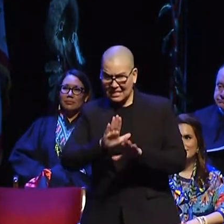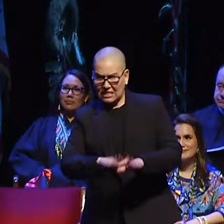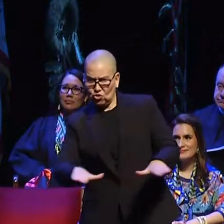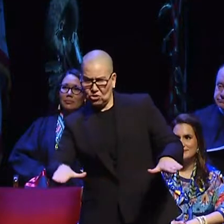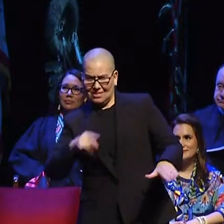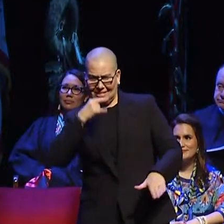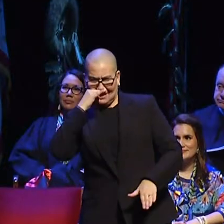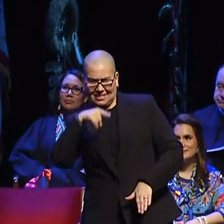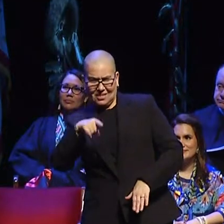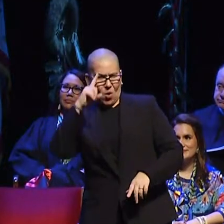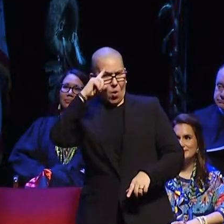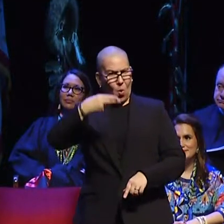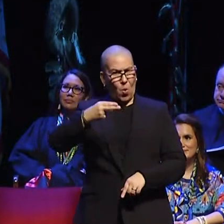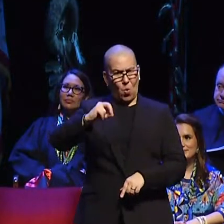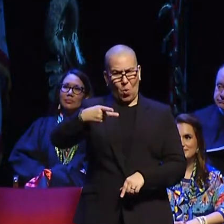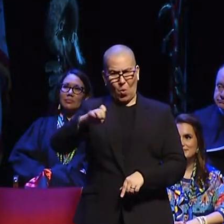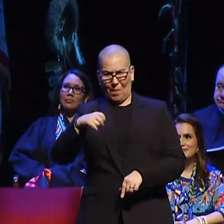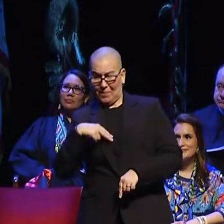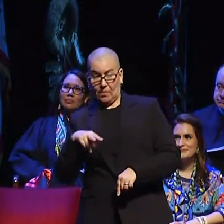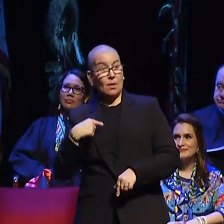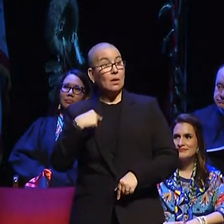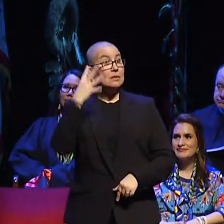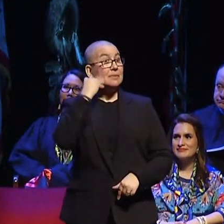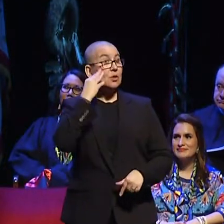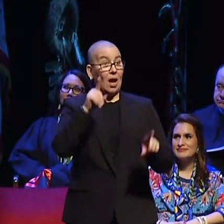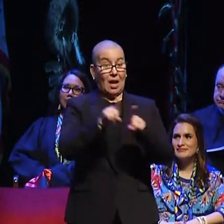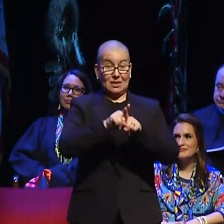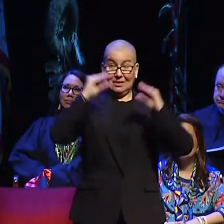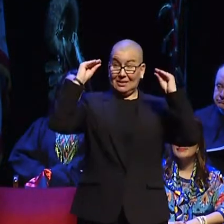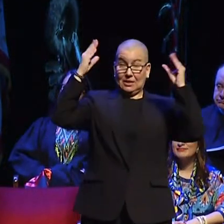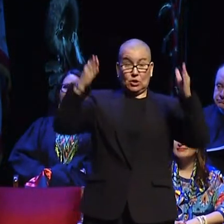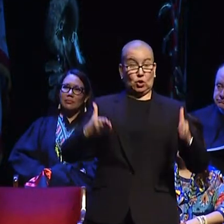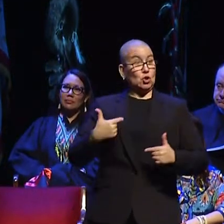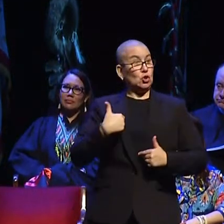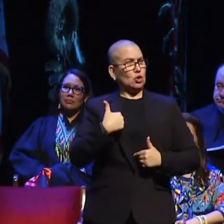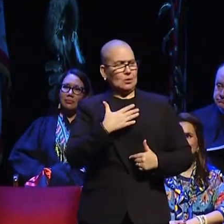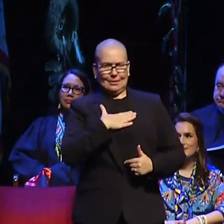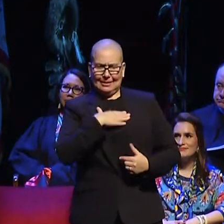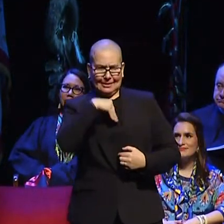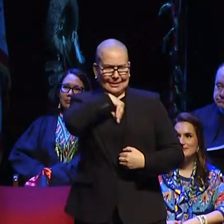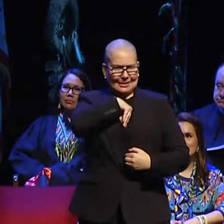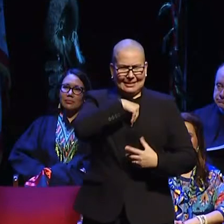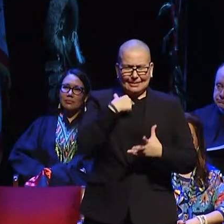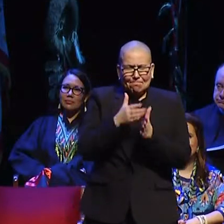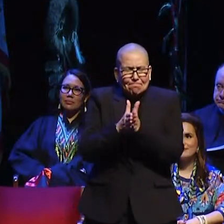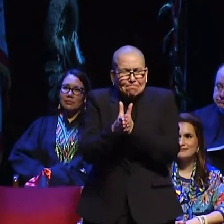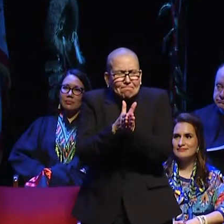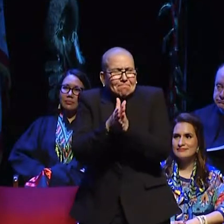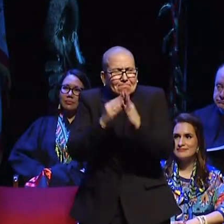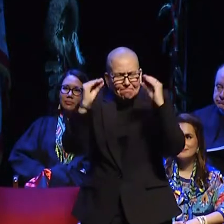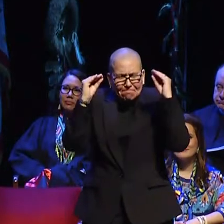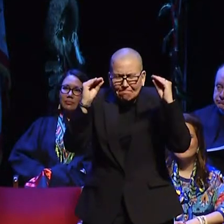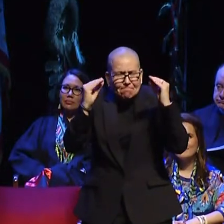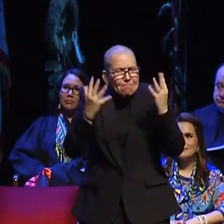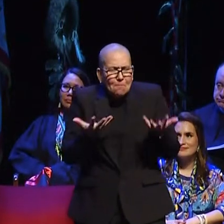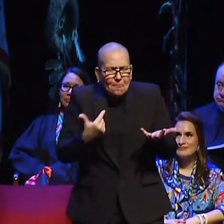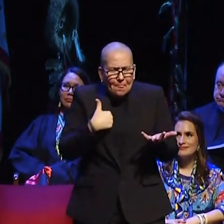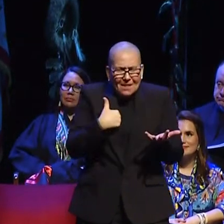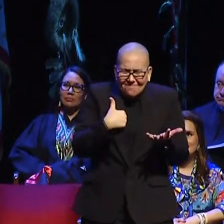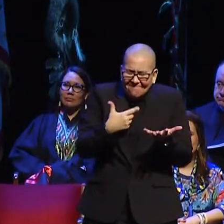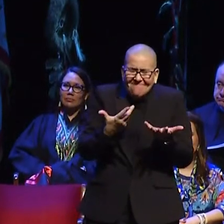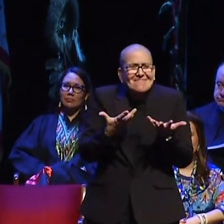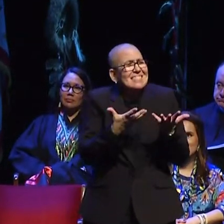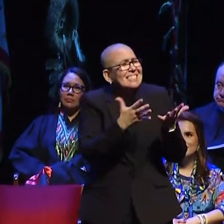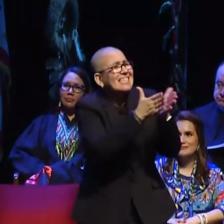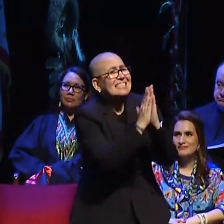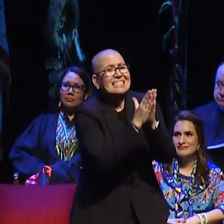was my experience as a teacher and my passion for education that led me to ask Minnesotans to give me a chance to be their governor. Education